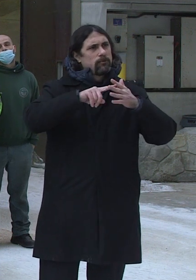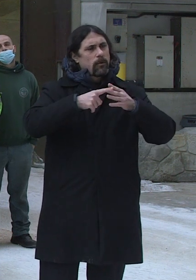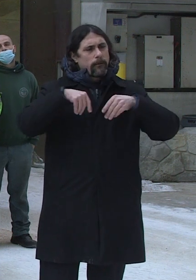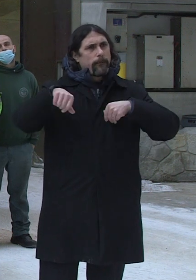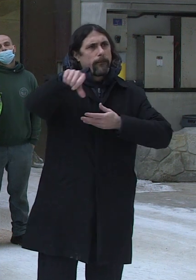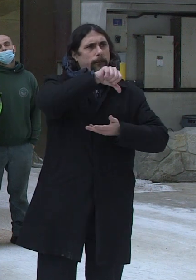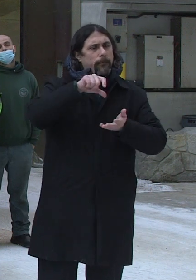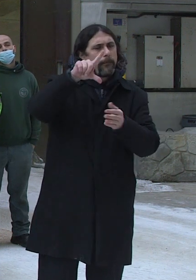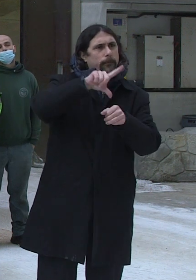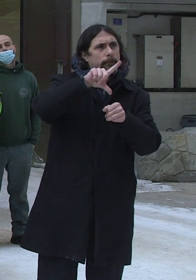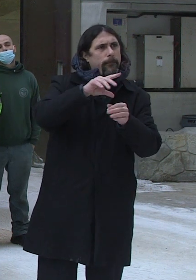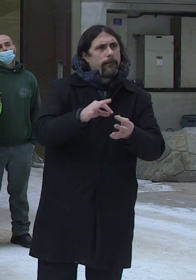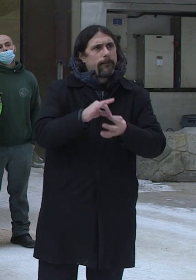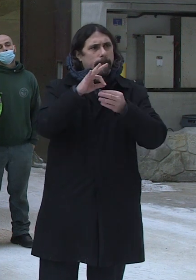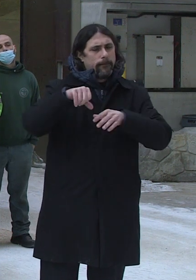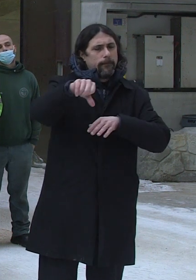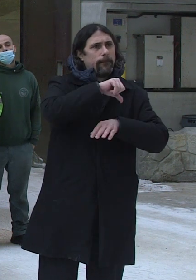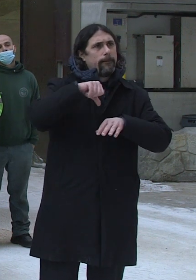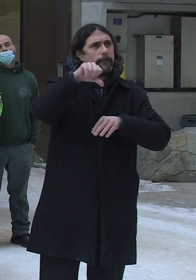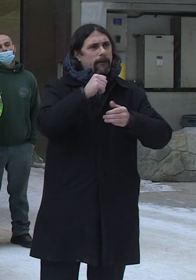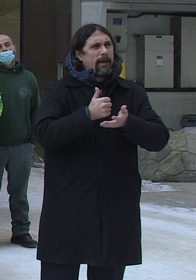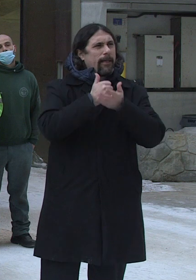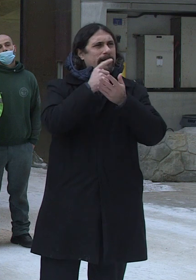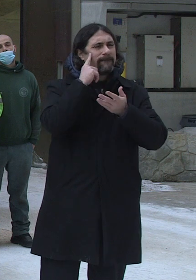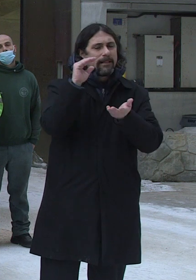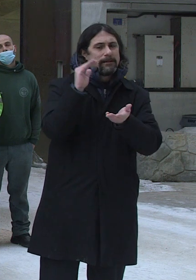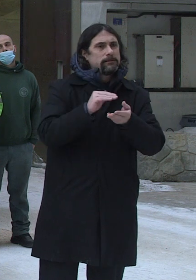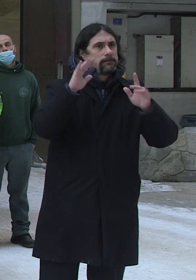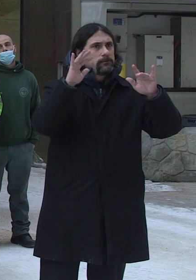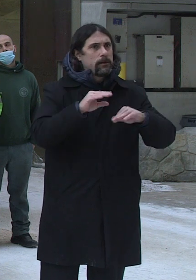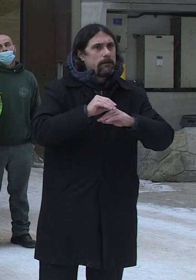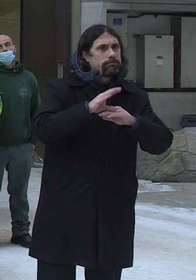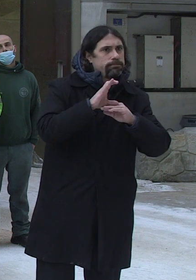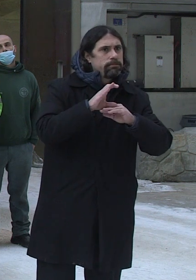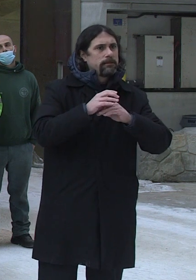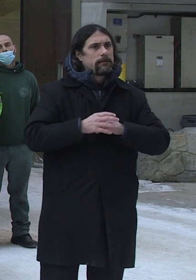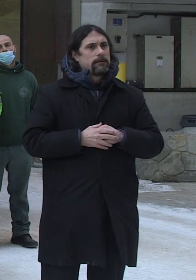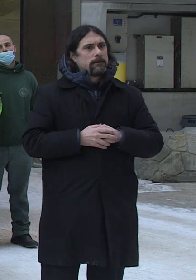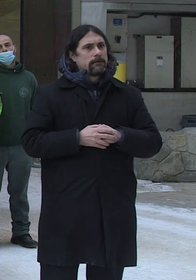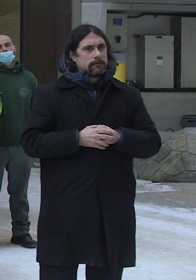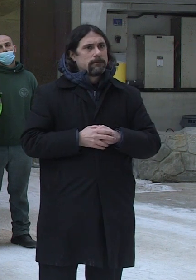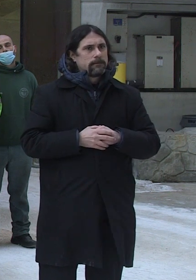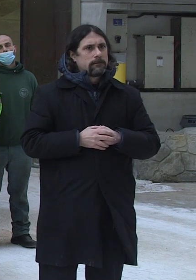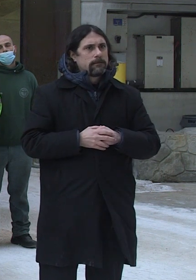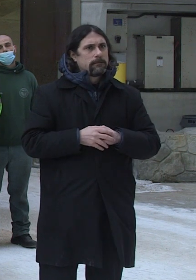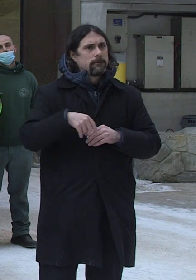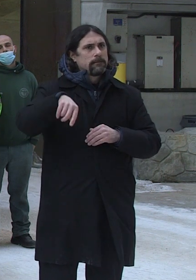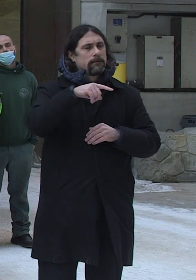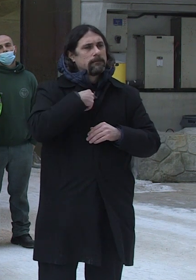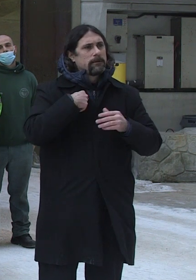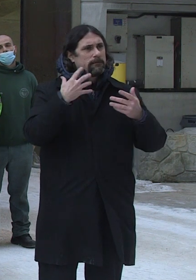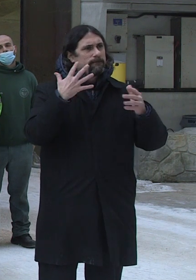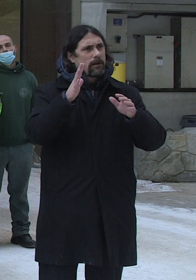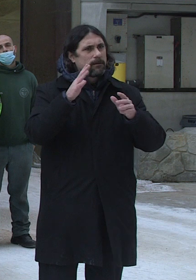have also pre-treated with salt some of the local streets as well in anticipation of a very, very severe snowfall event. So we